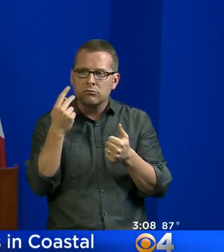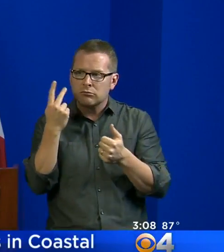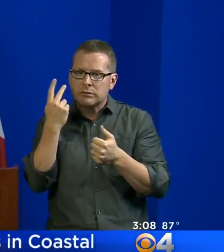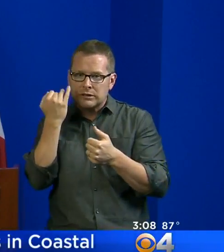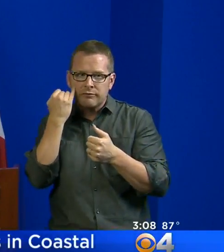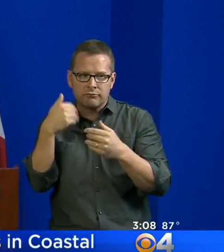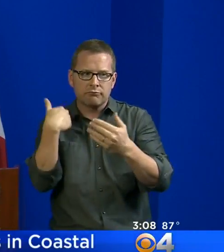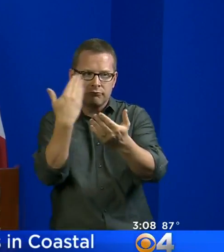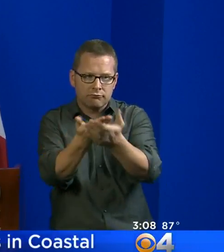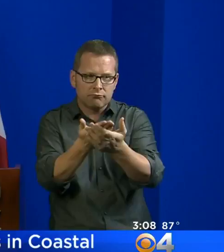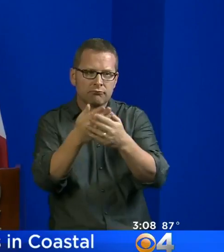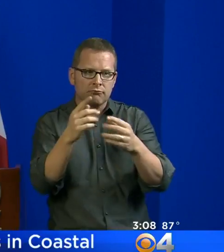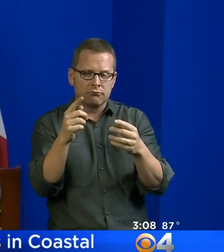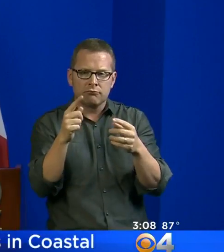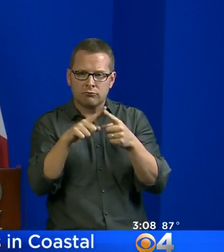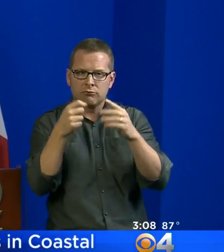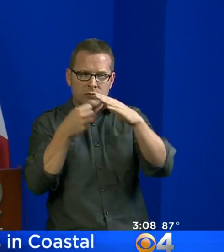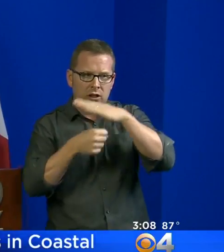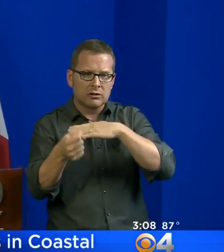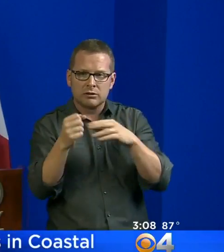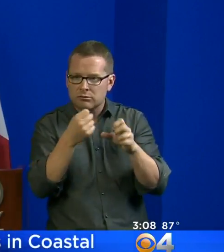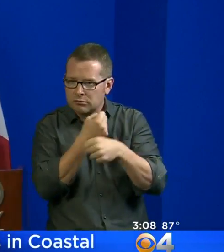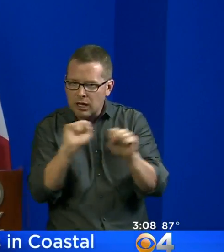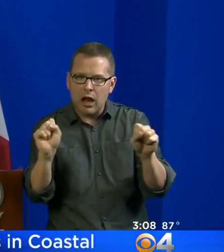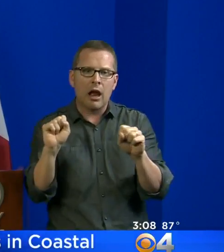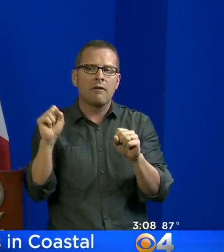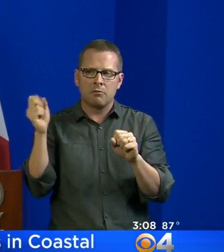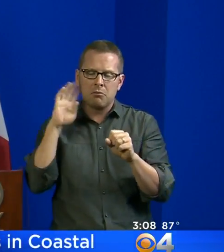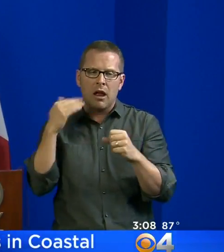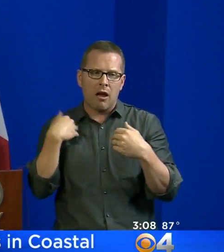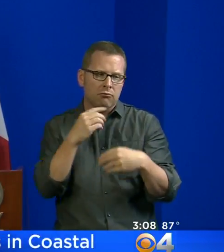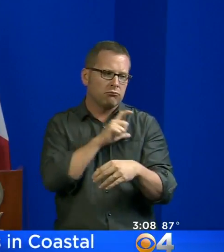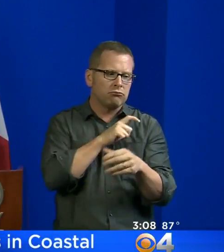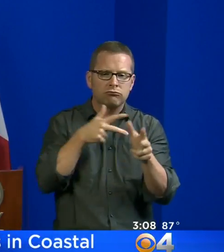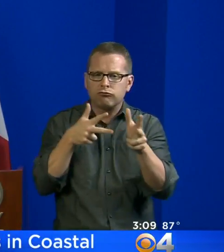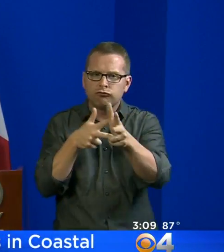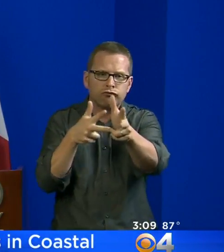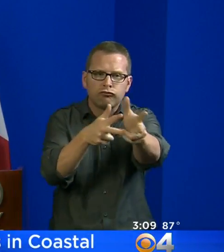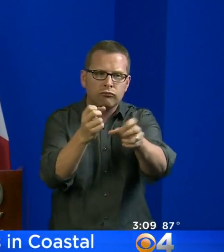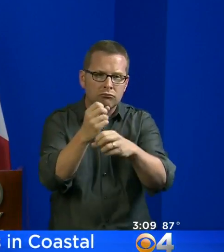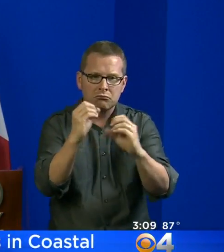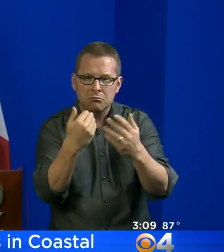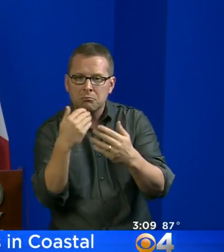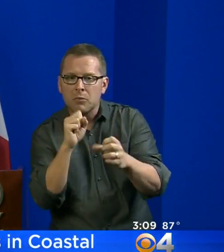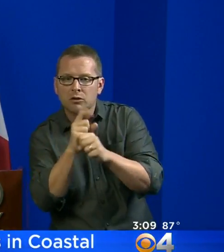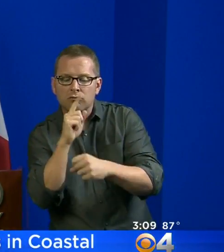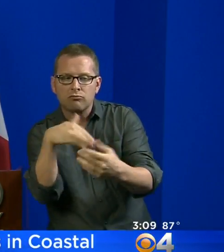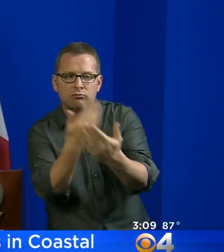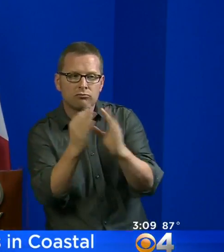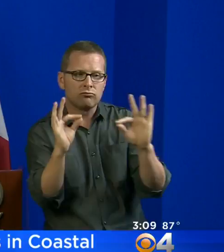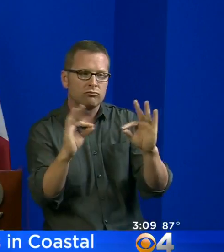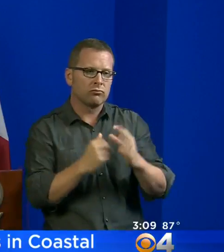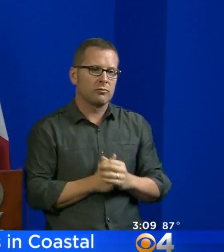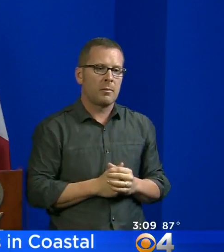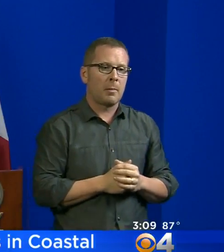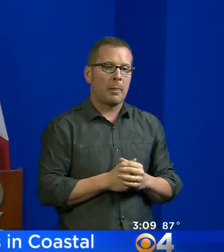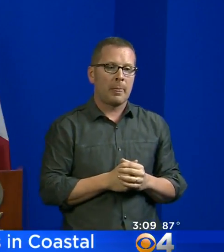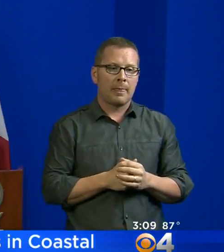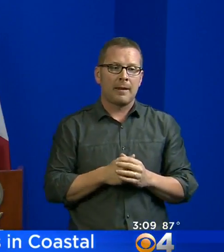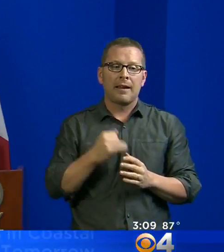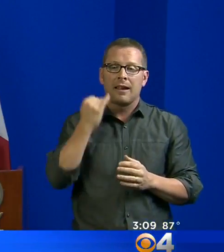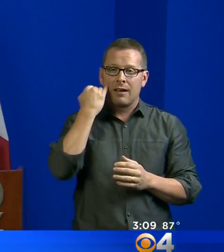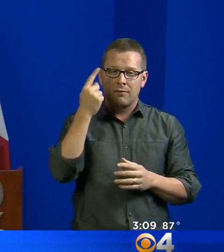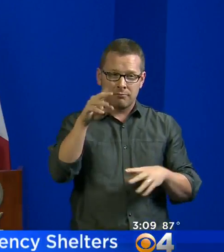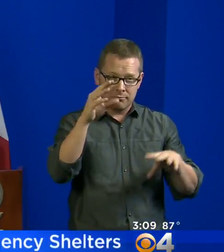supplies. Communicate with your family. If you're going to relocate, that plan should already be in place. As the mayor said,